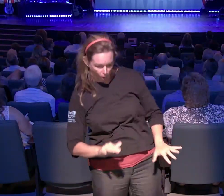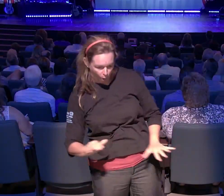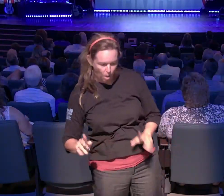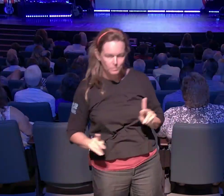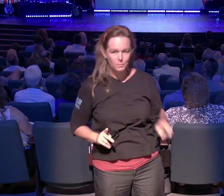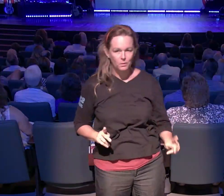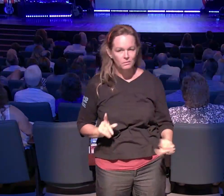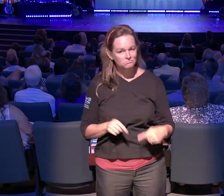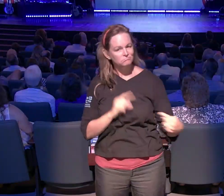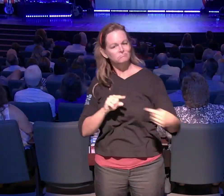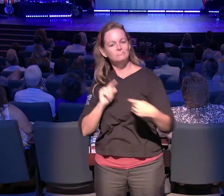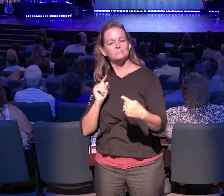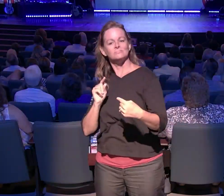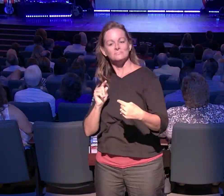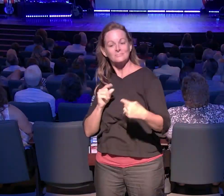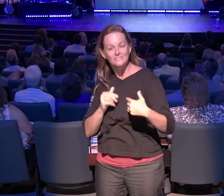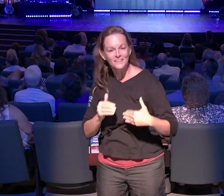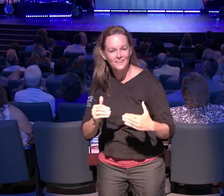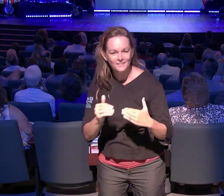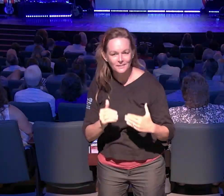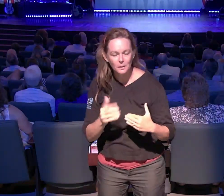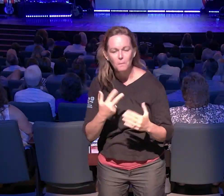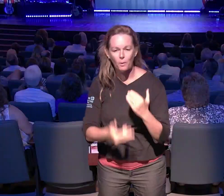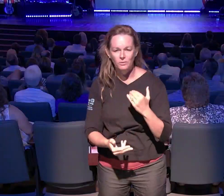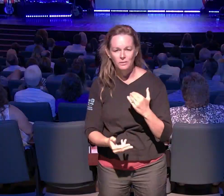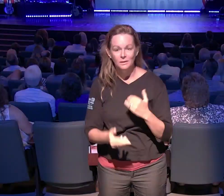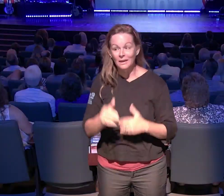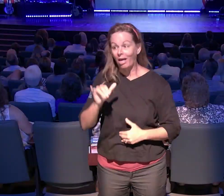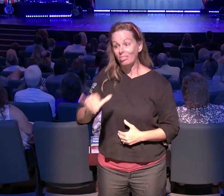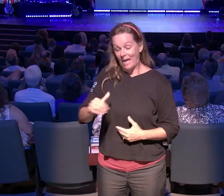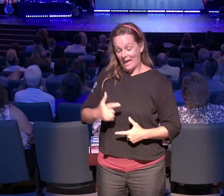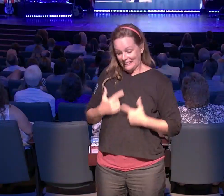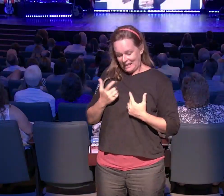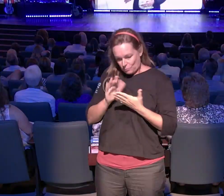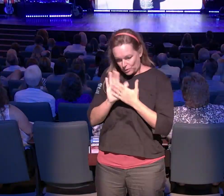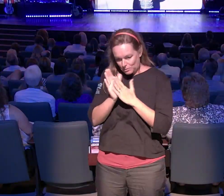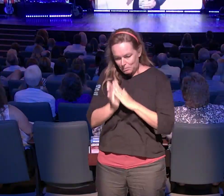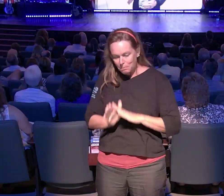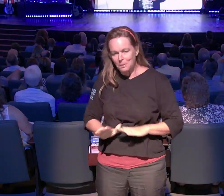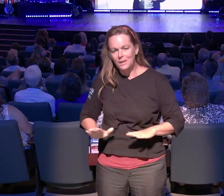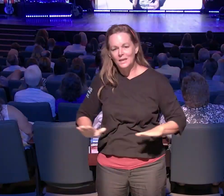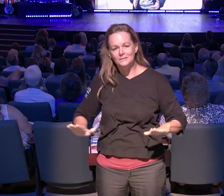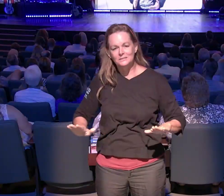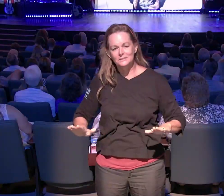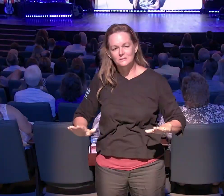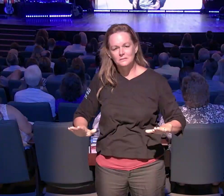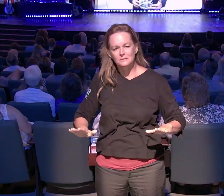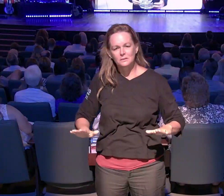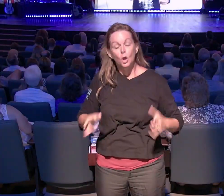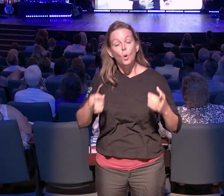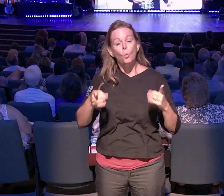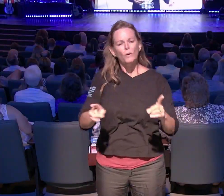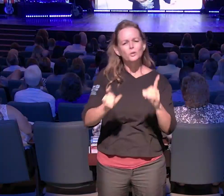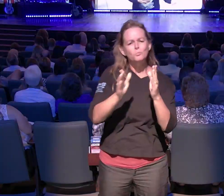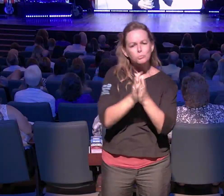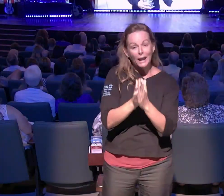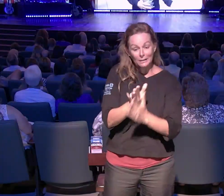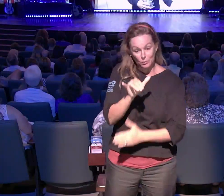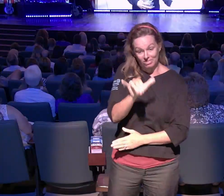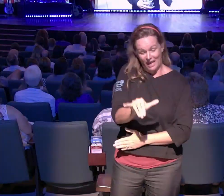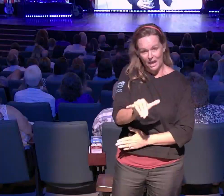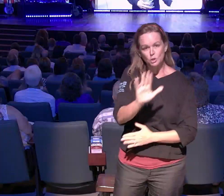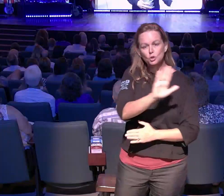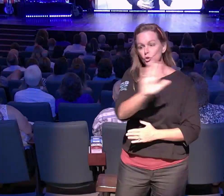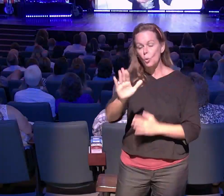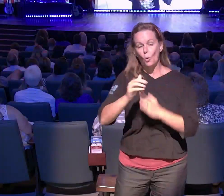and holiness." And he goes on to say, this is good and pleases God our Savior. Think about it. It pleases Jesus when you pray for your